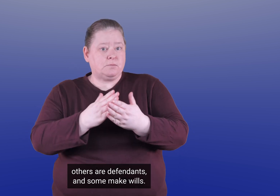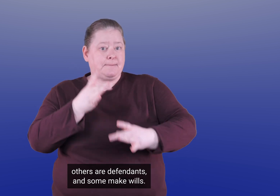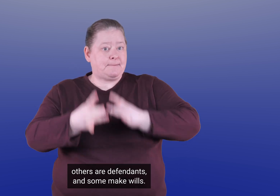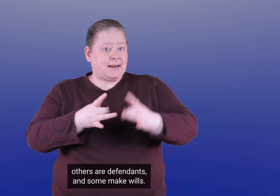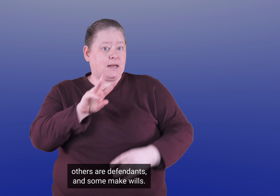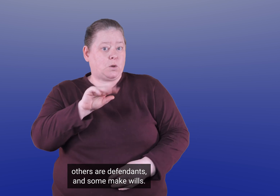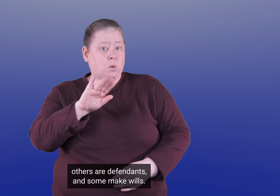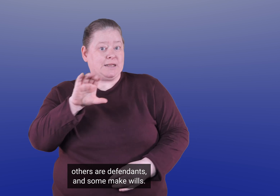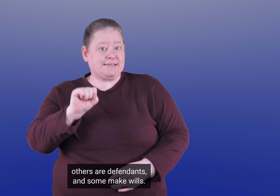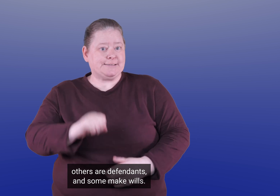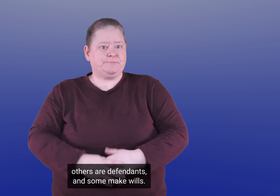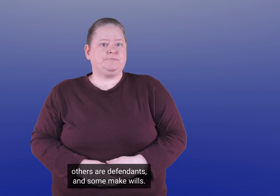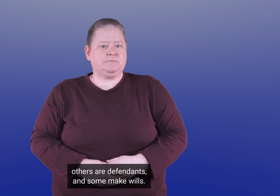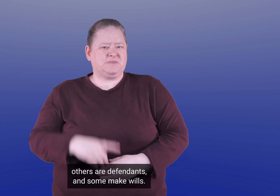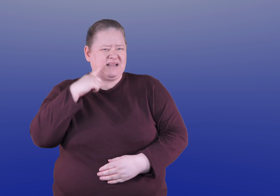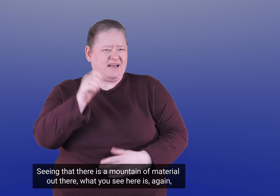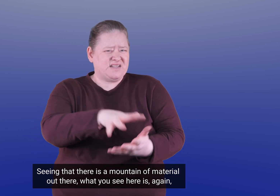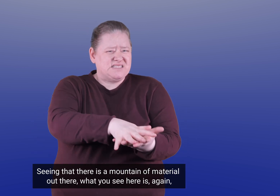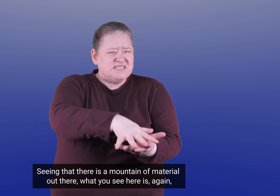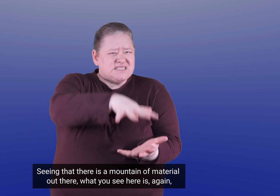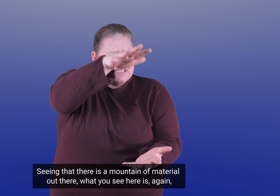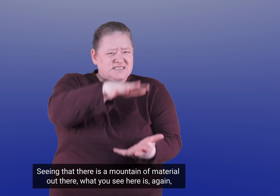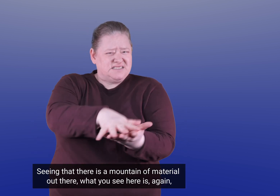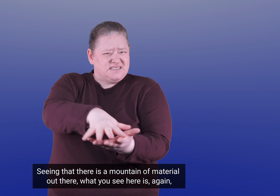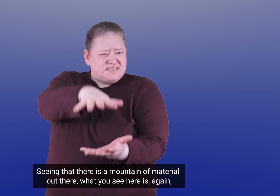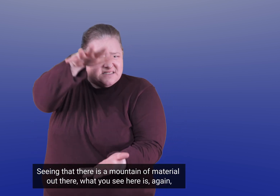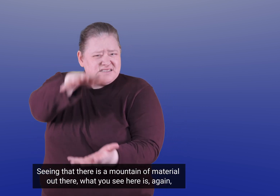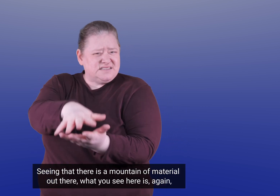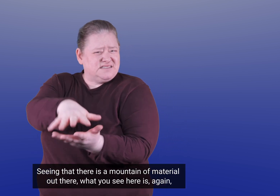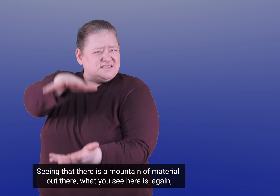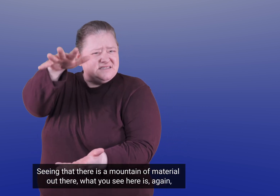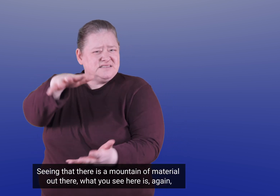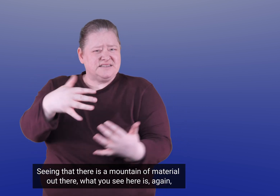and some make wills. Seeing that there is a mountain of material out there,